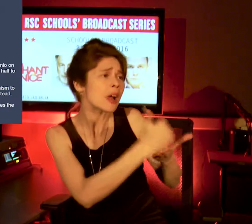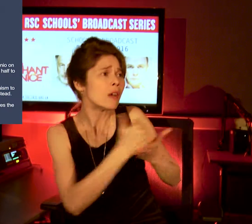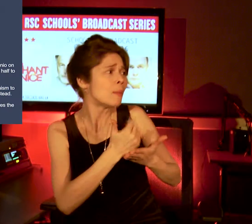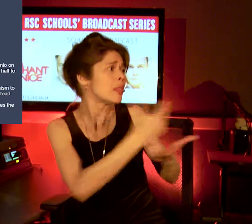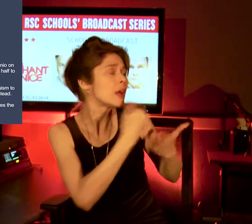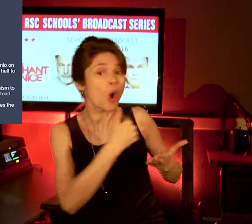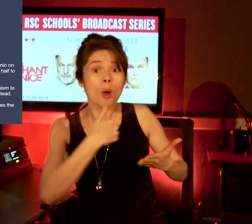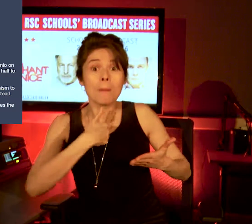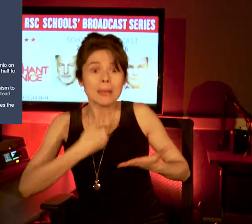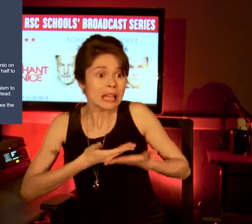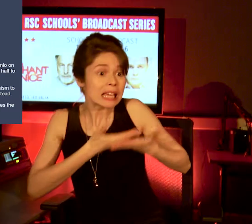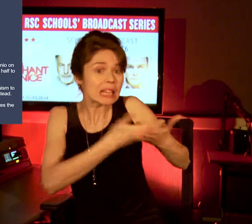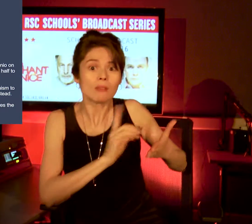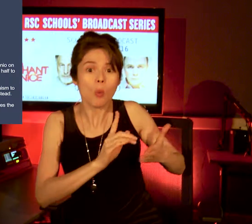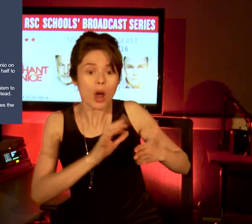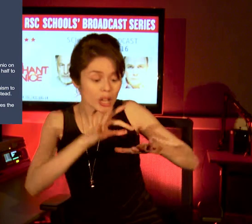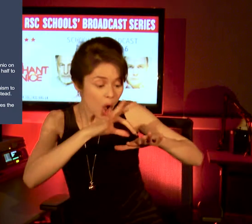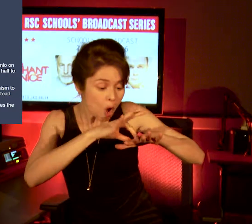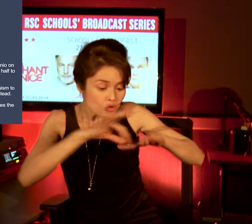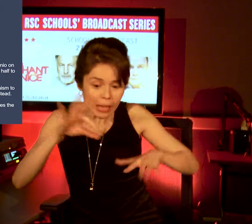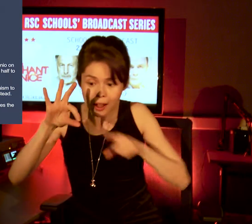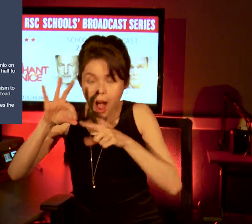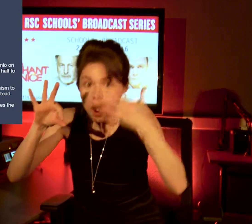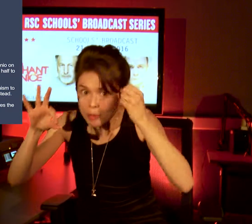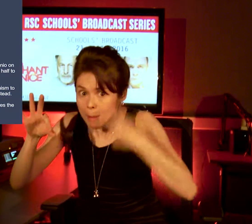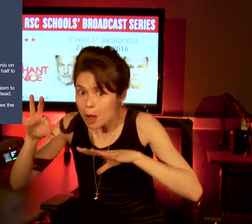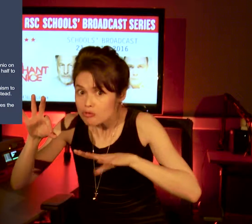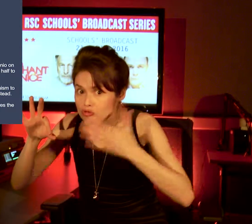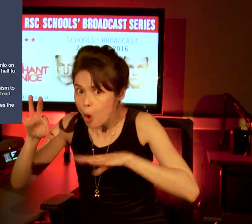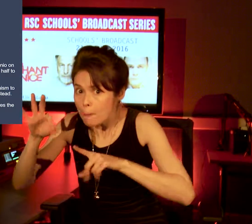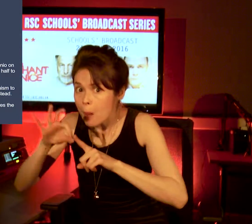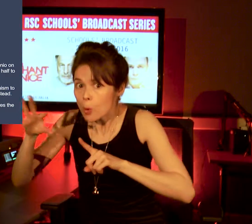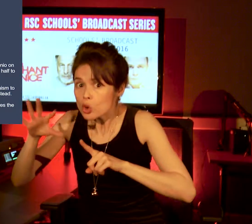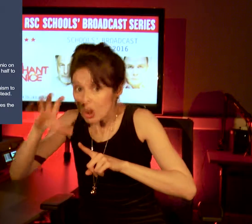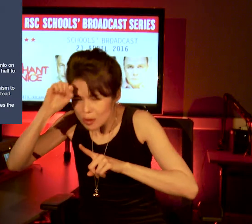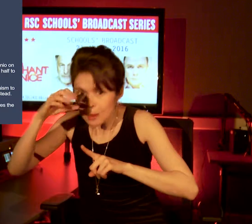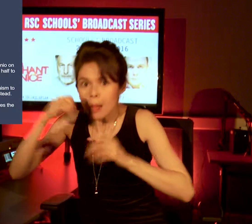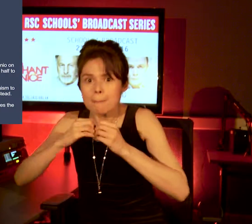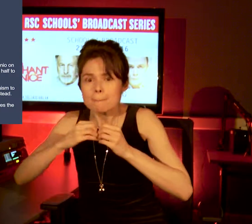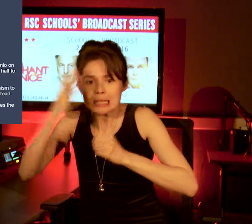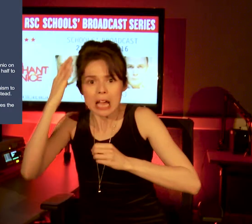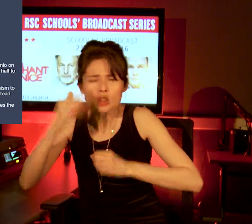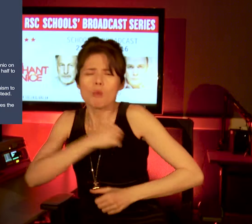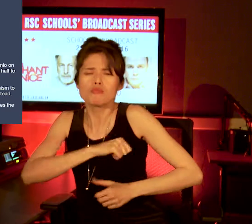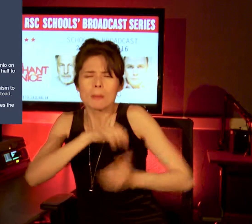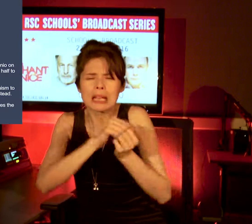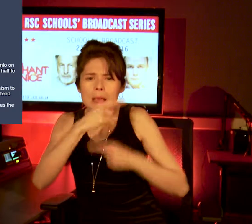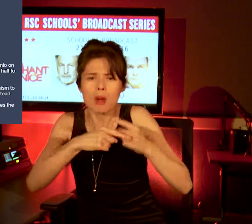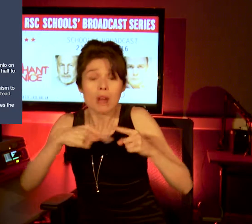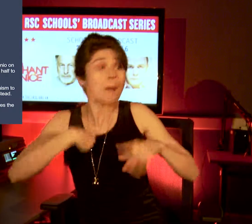saving Antonio that he gives Balthazar his ring from Portia,